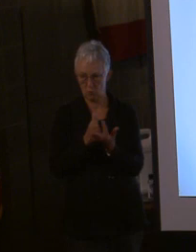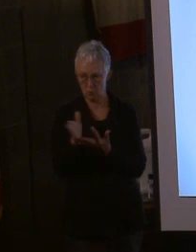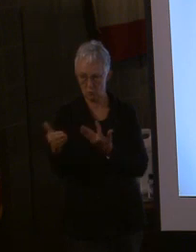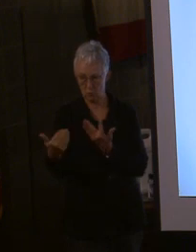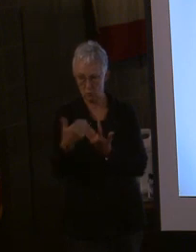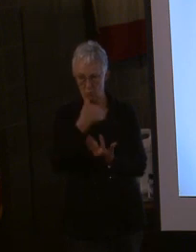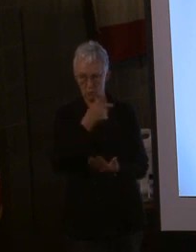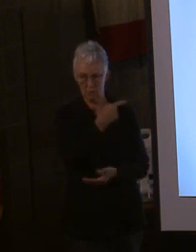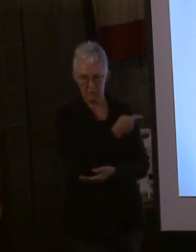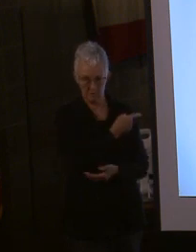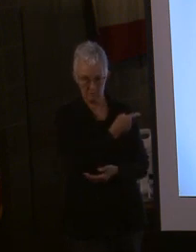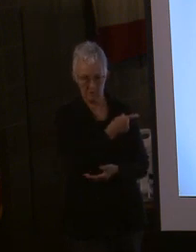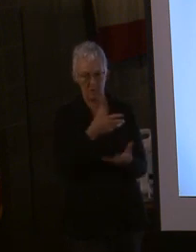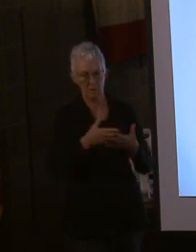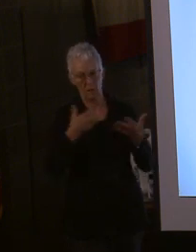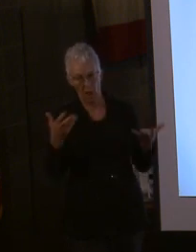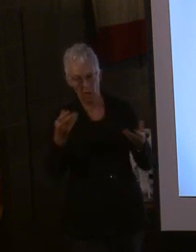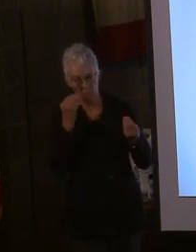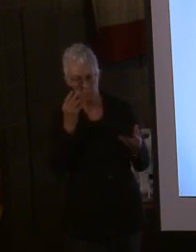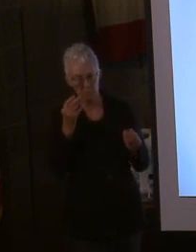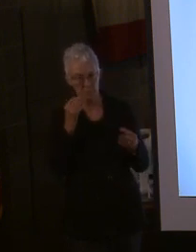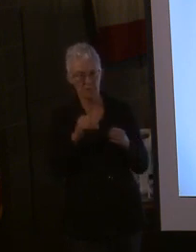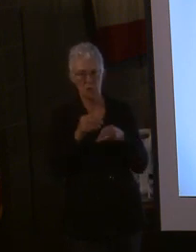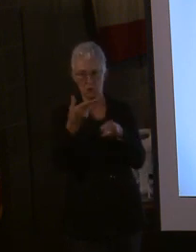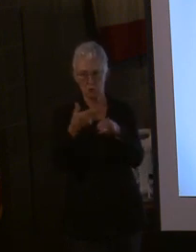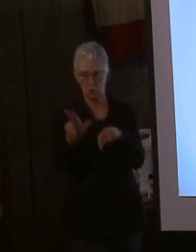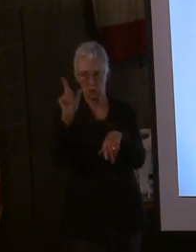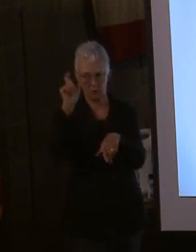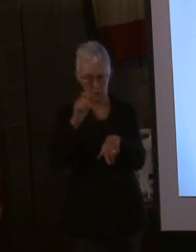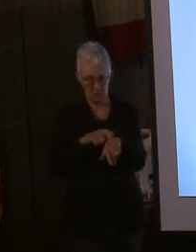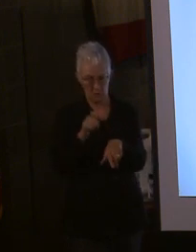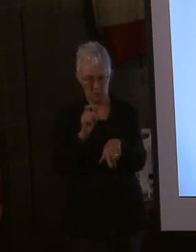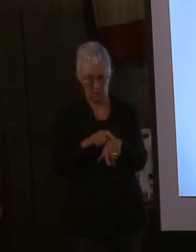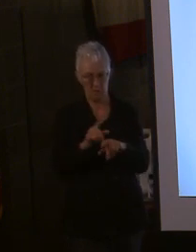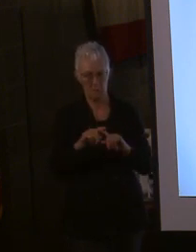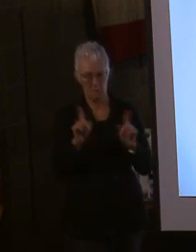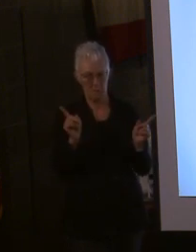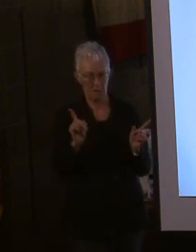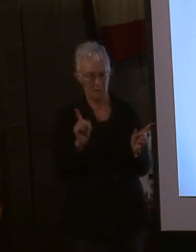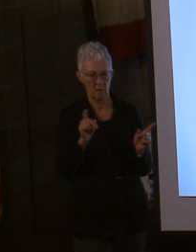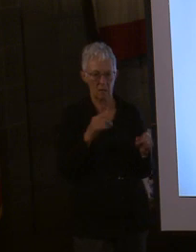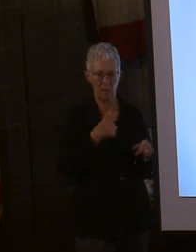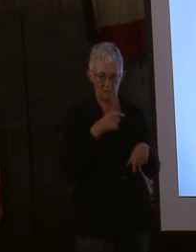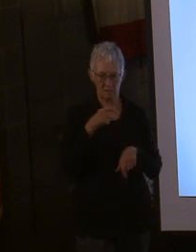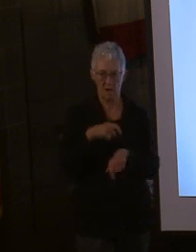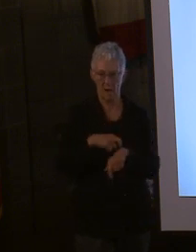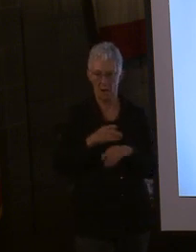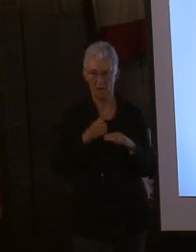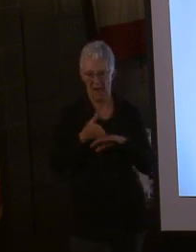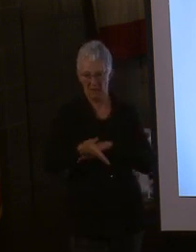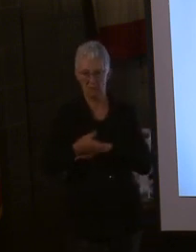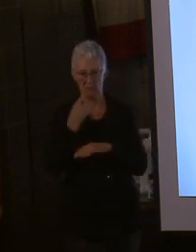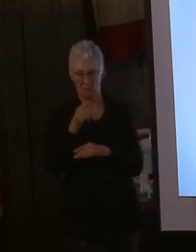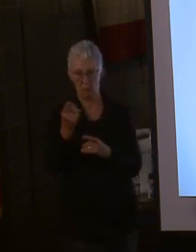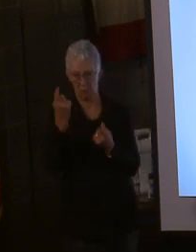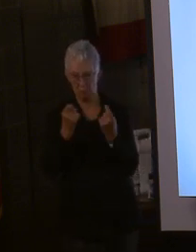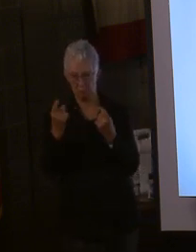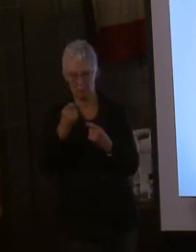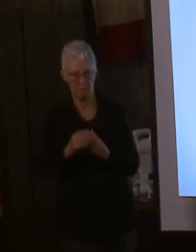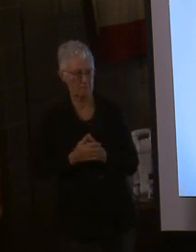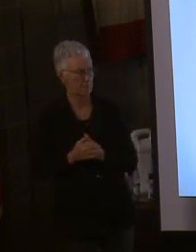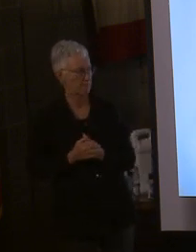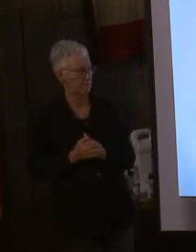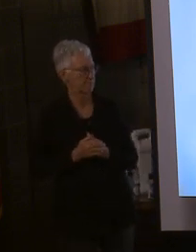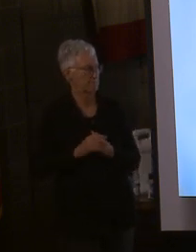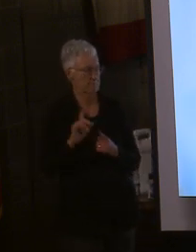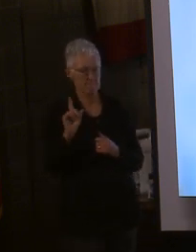bear with me. This is going to be a lot of information in a very short period of time, but we'll have time available for questions here at the end. So